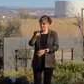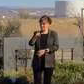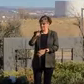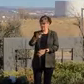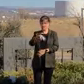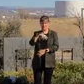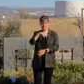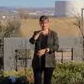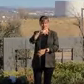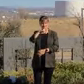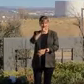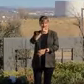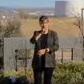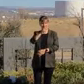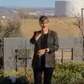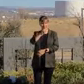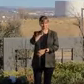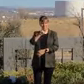Sergeant Kevin Page,